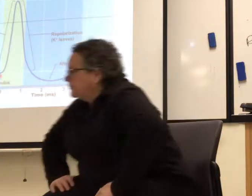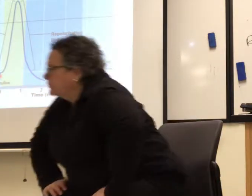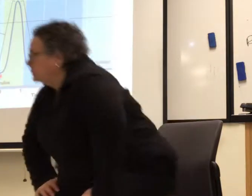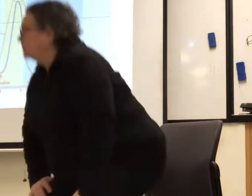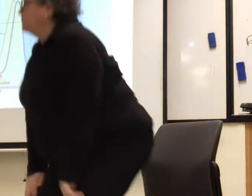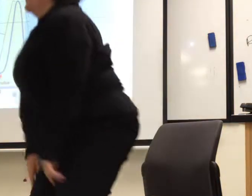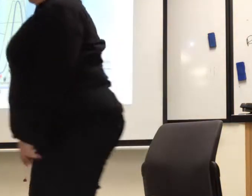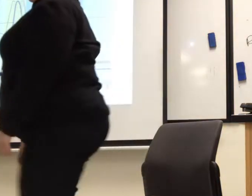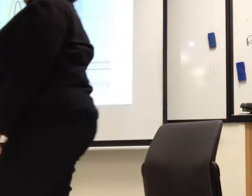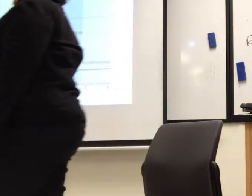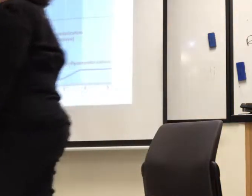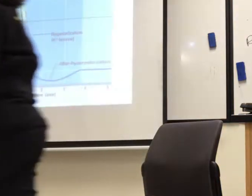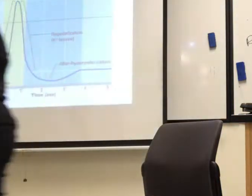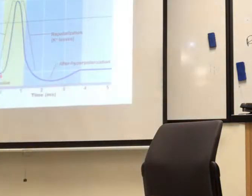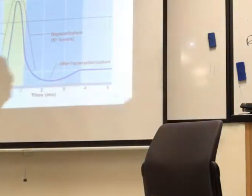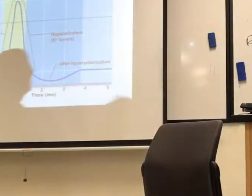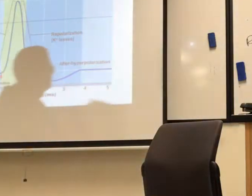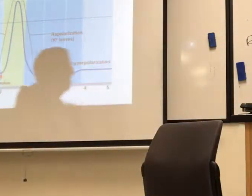Refractory period